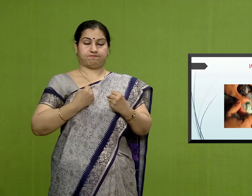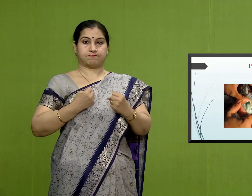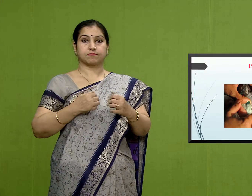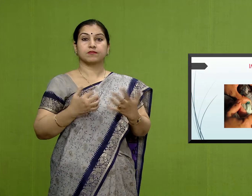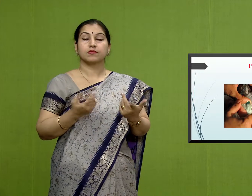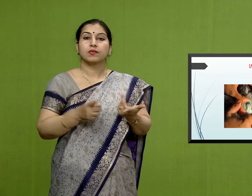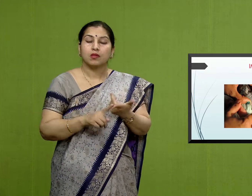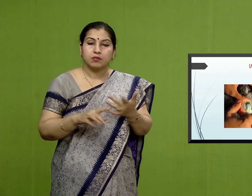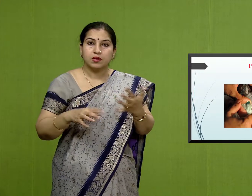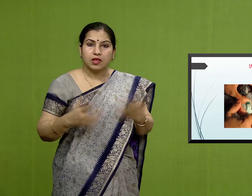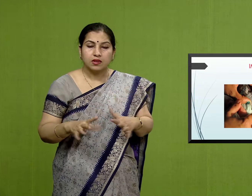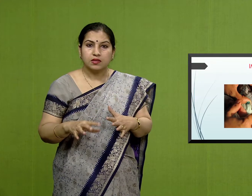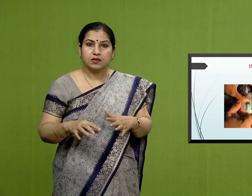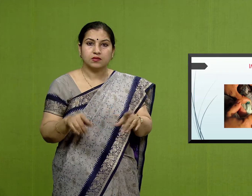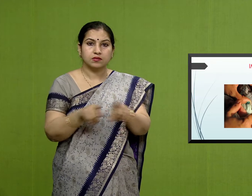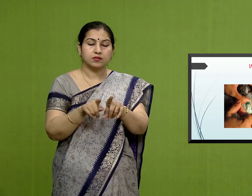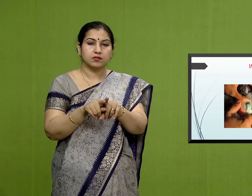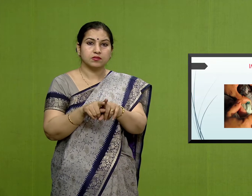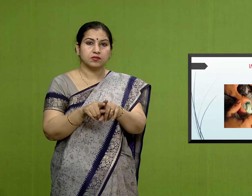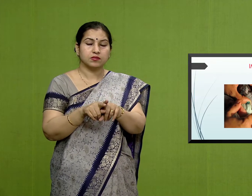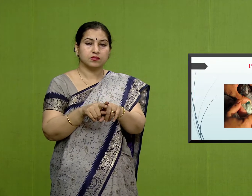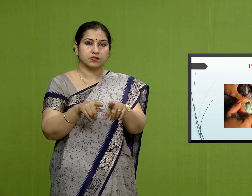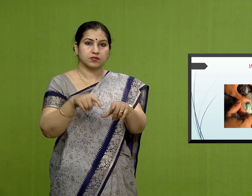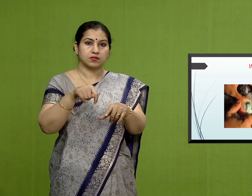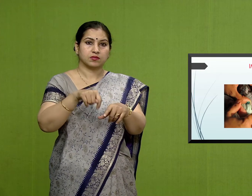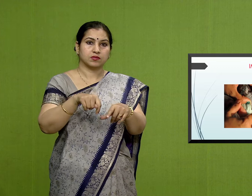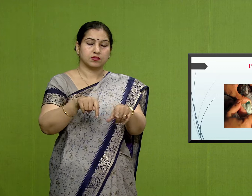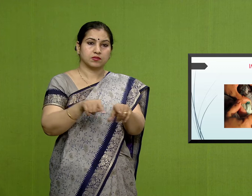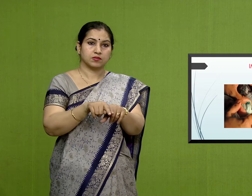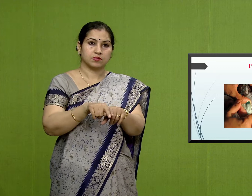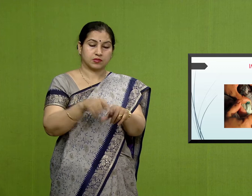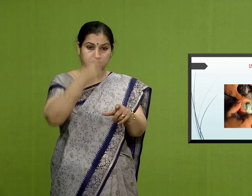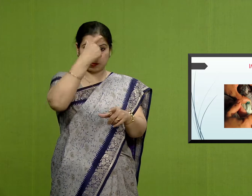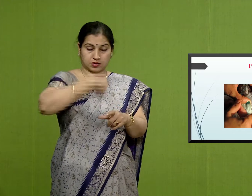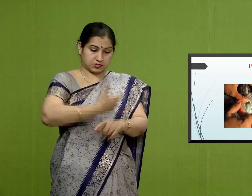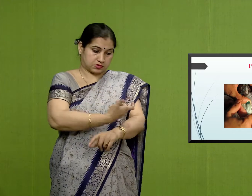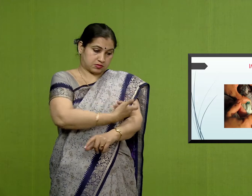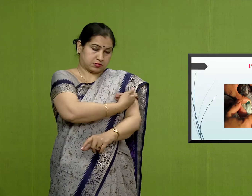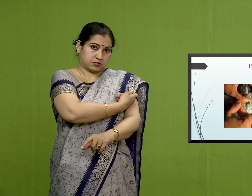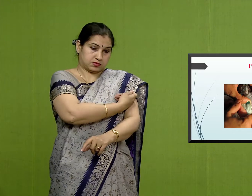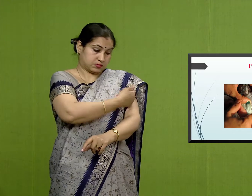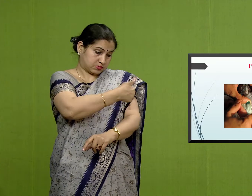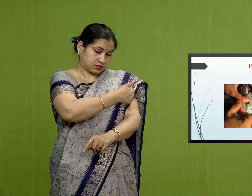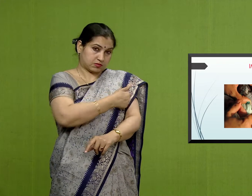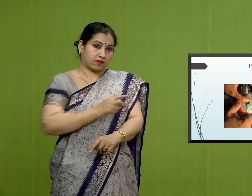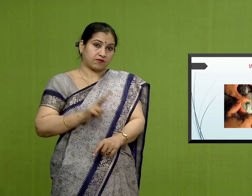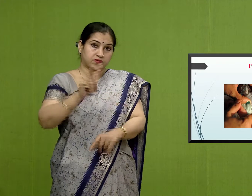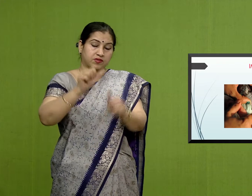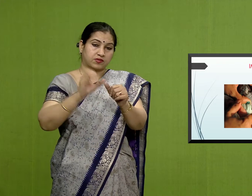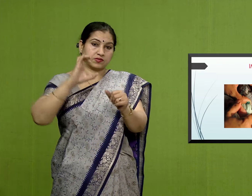infectious organism or agent in an individual through vaccination is